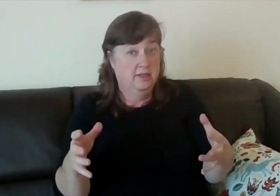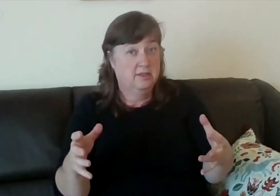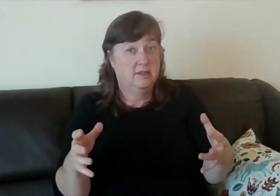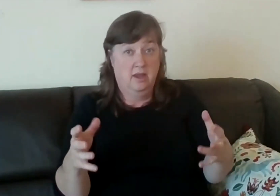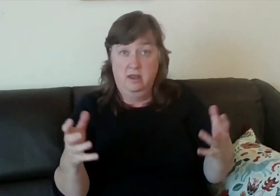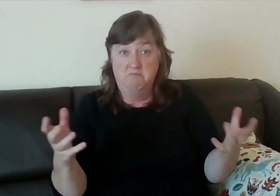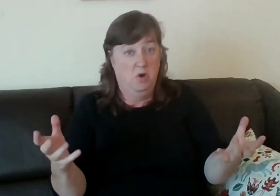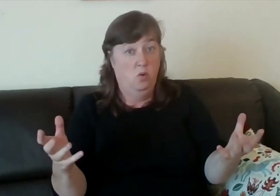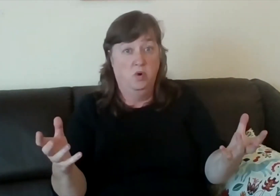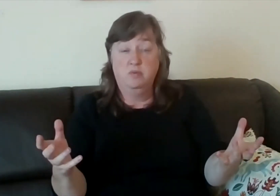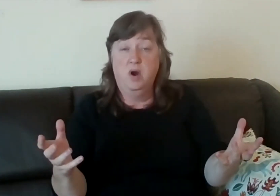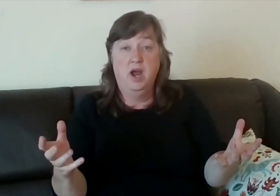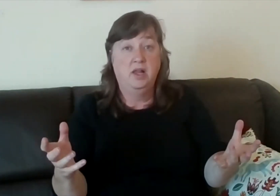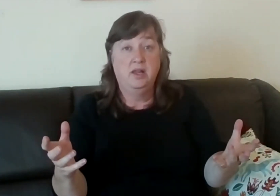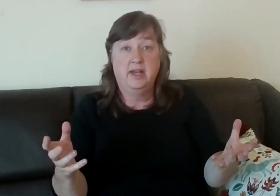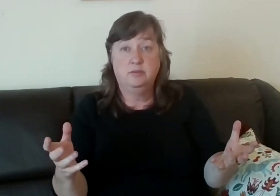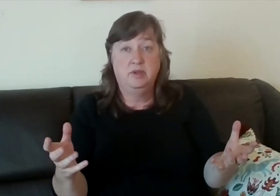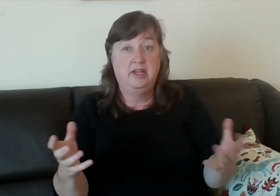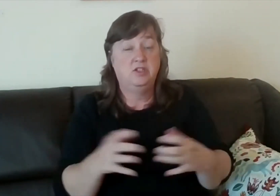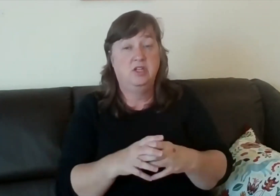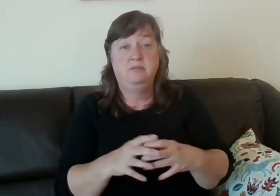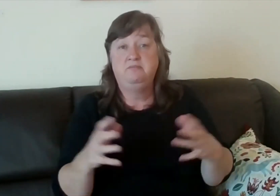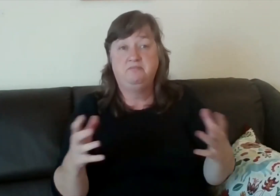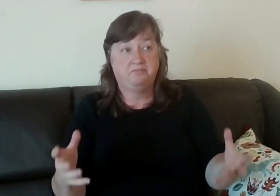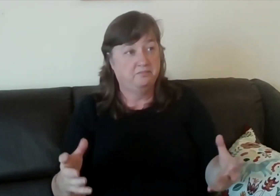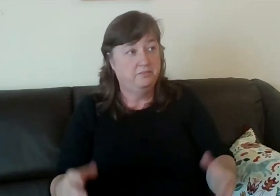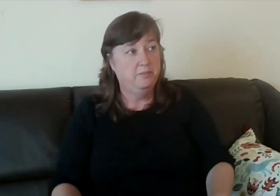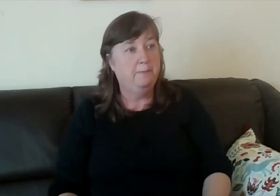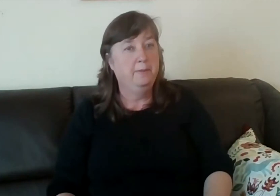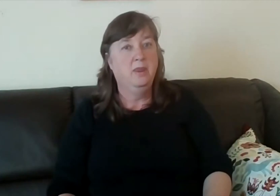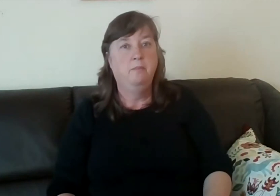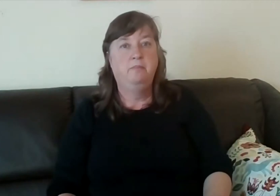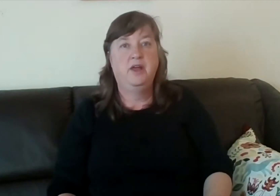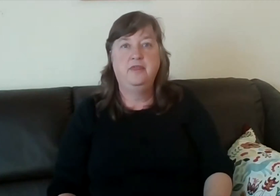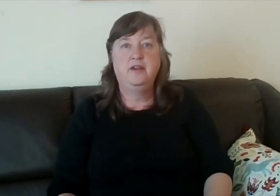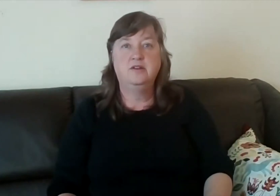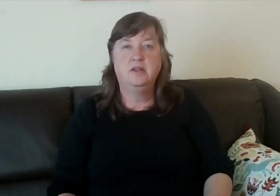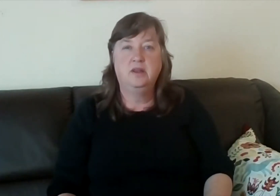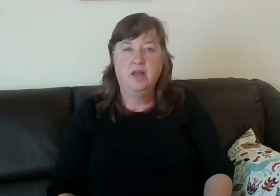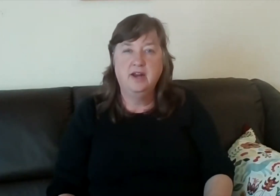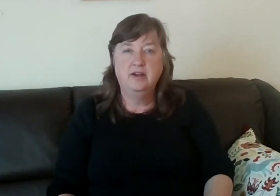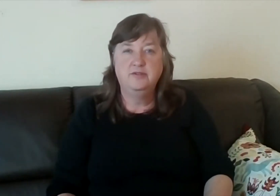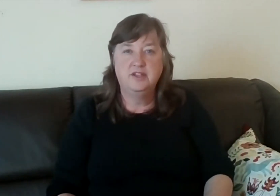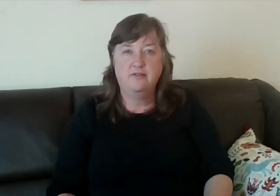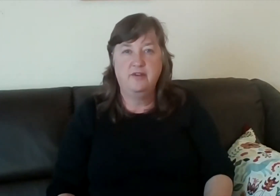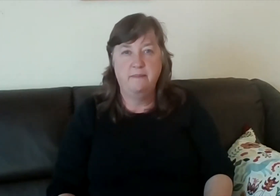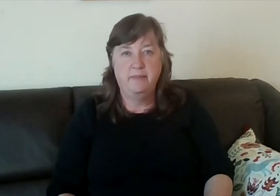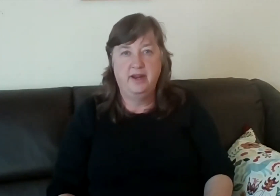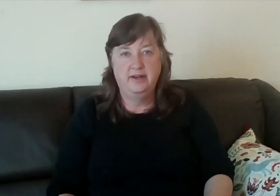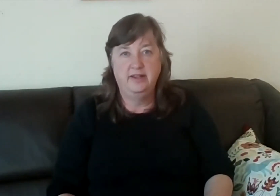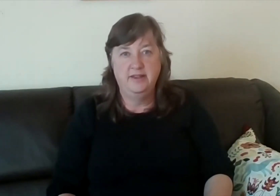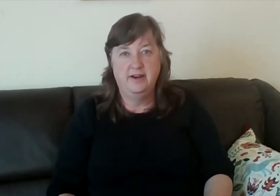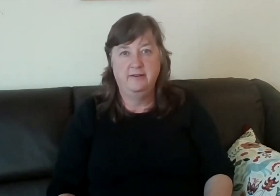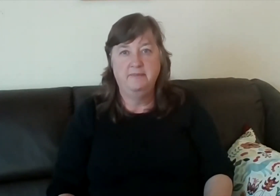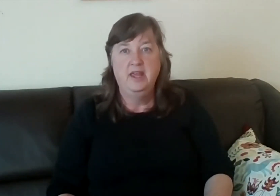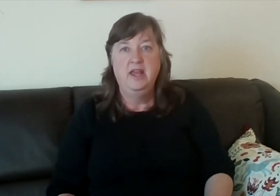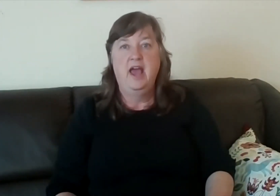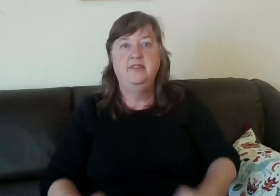it's a worthwhile explanation, but there's a lot of stuff embedded in there. And